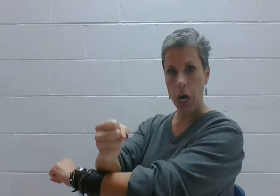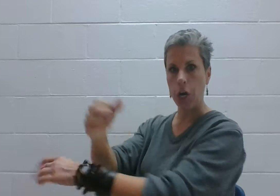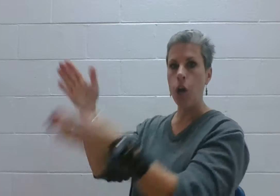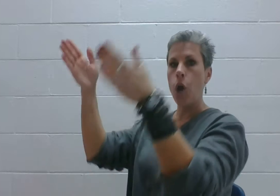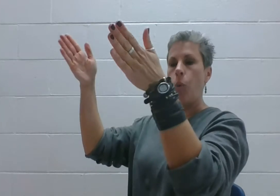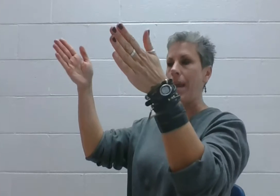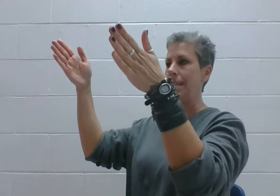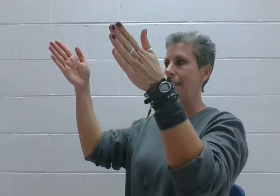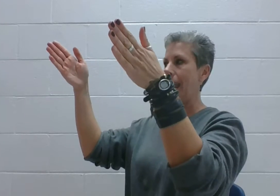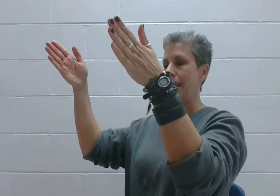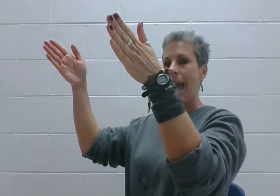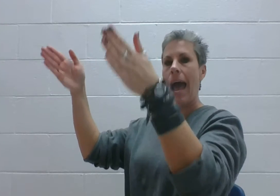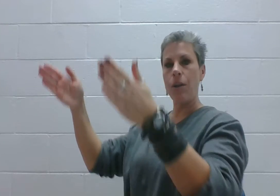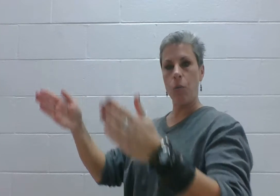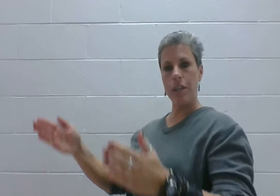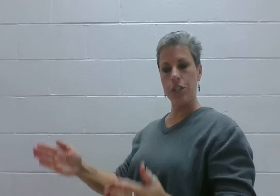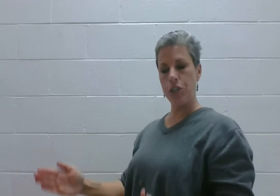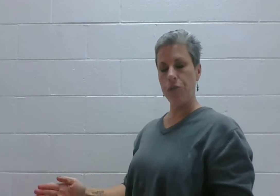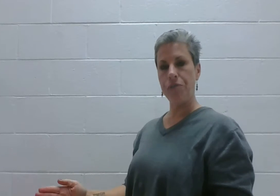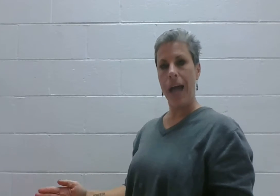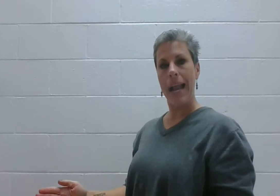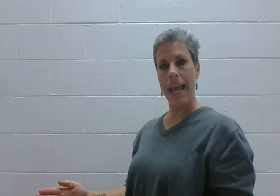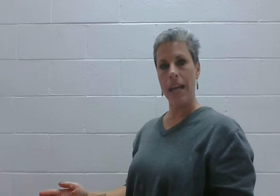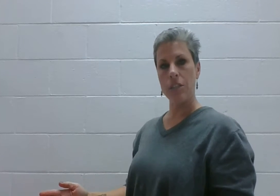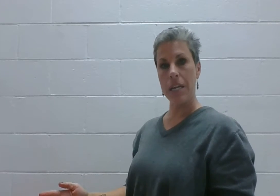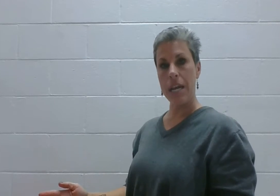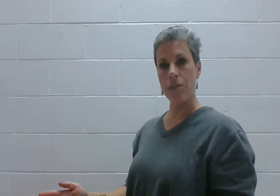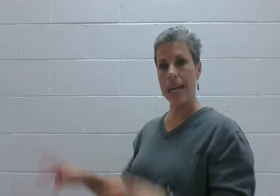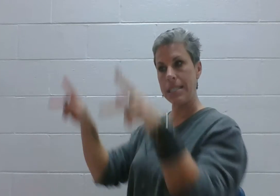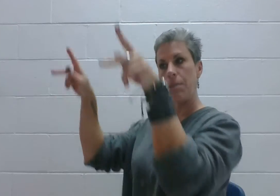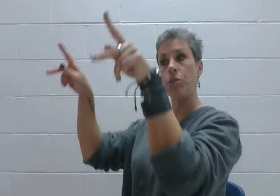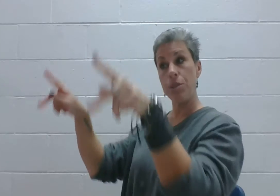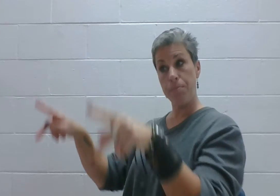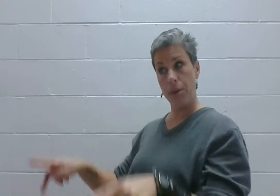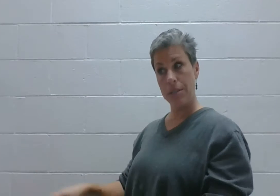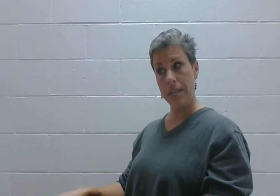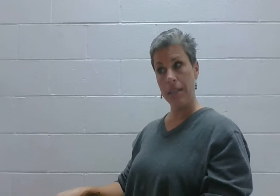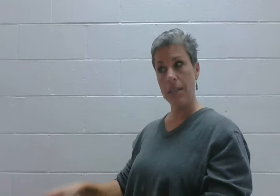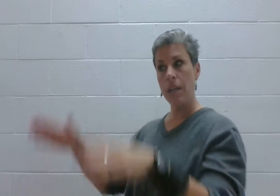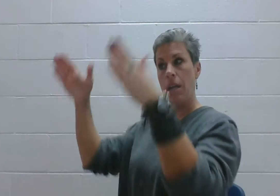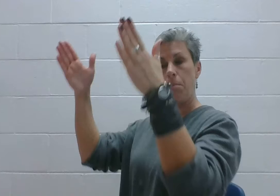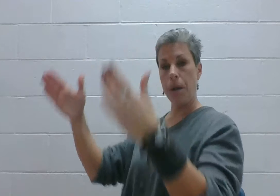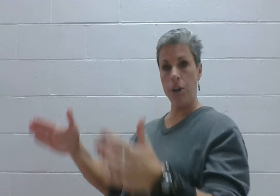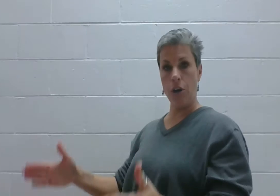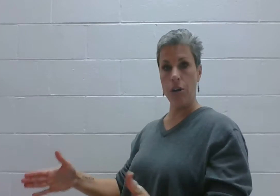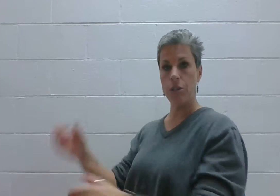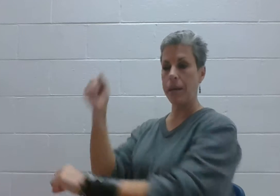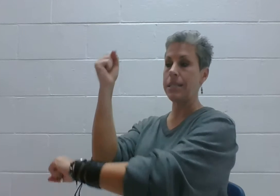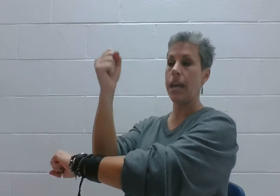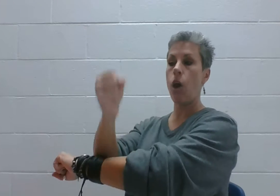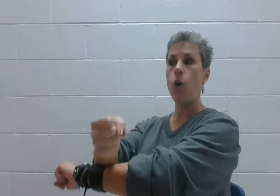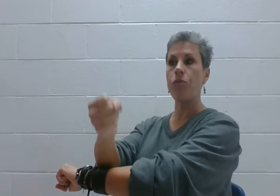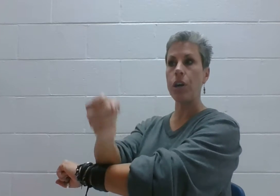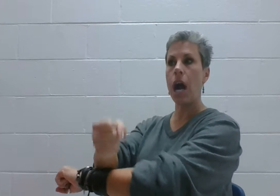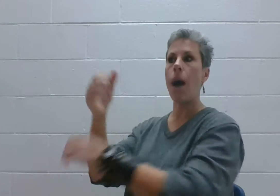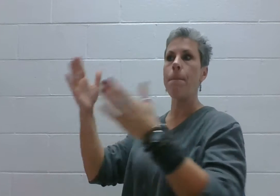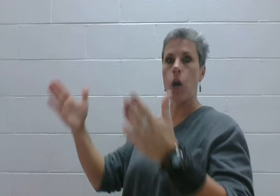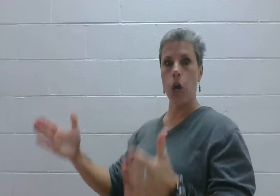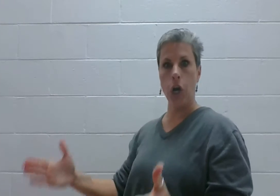overcomer, we indicate that with two flat hands on either side, similar to person, but So we could say overcomer,